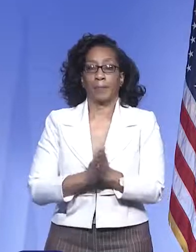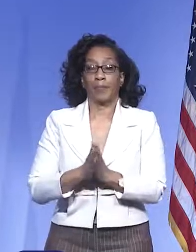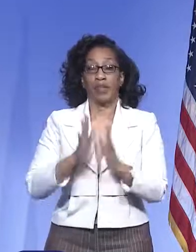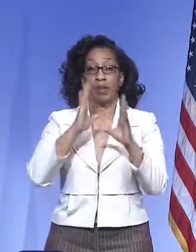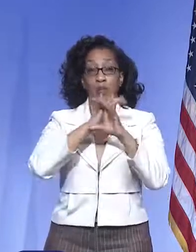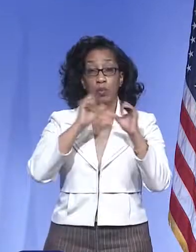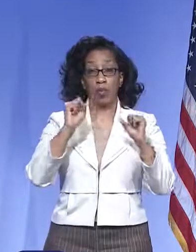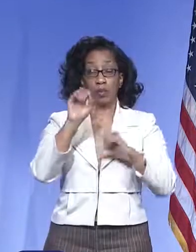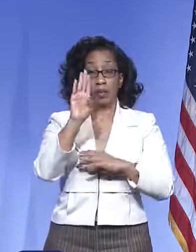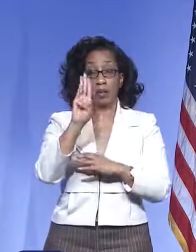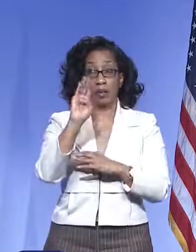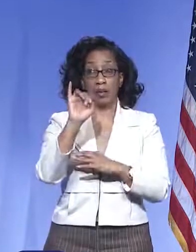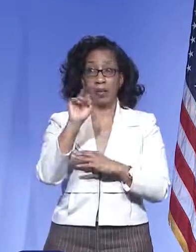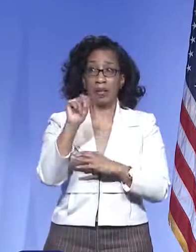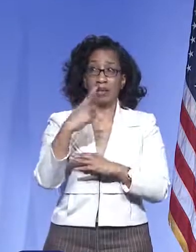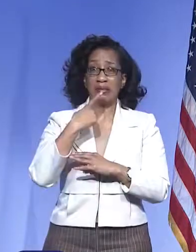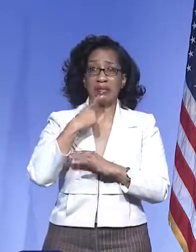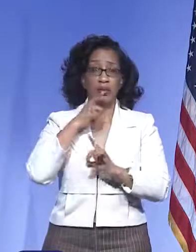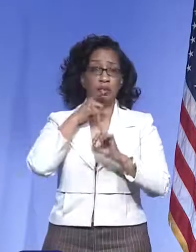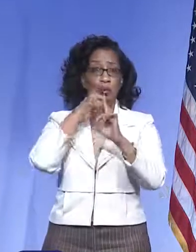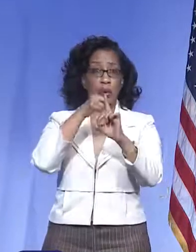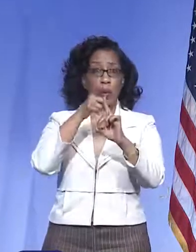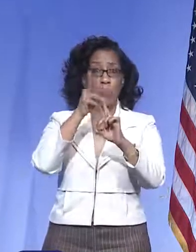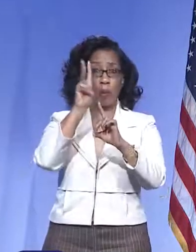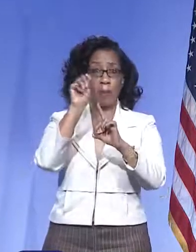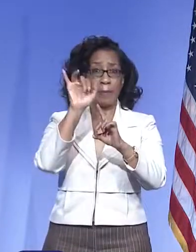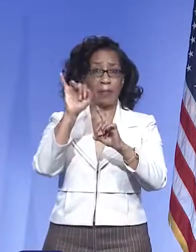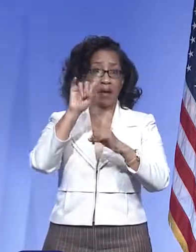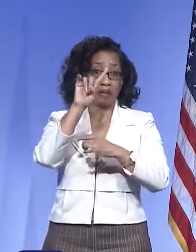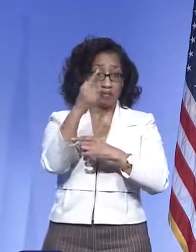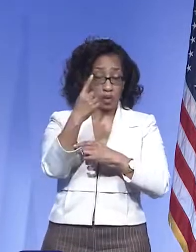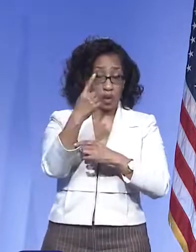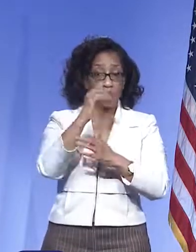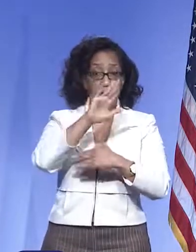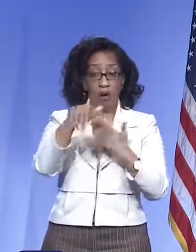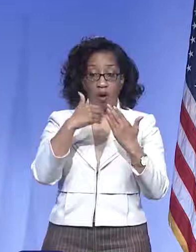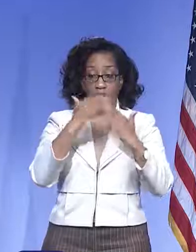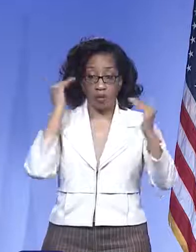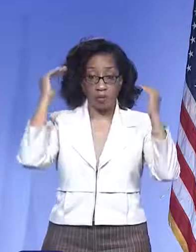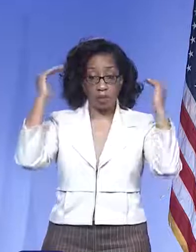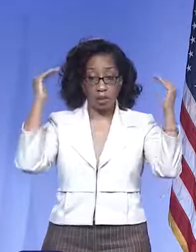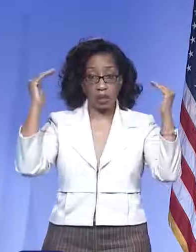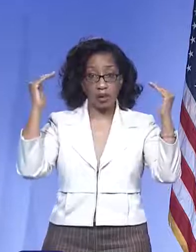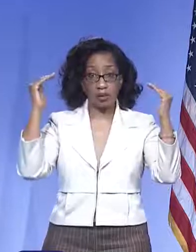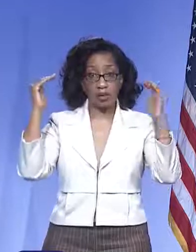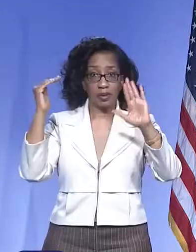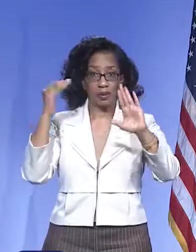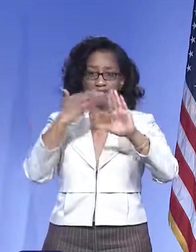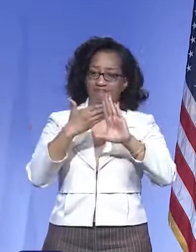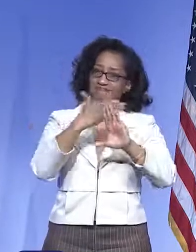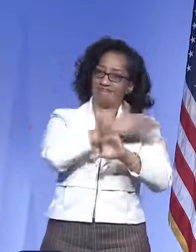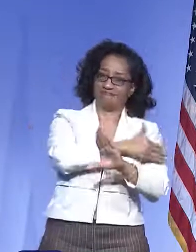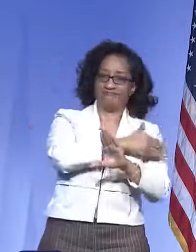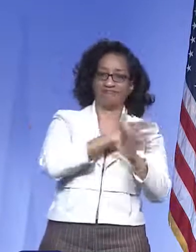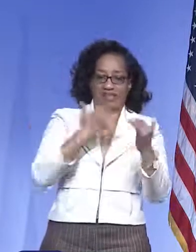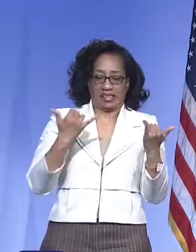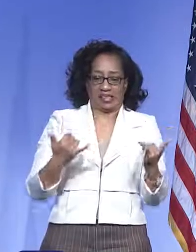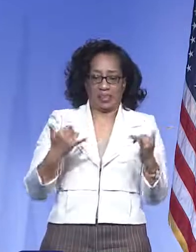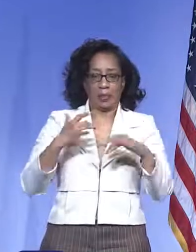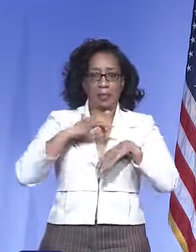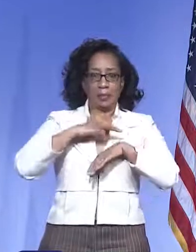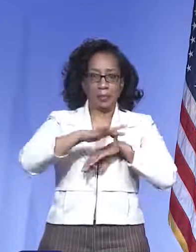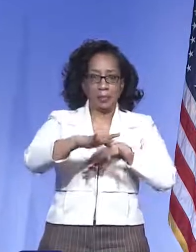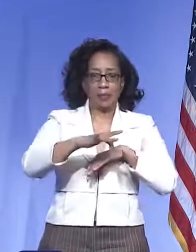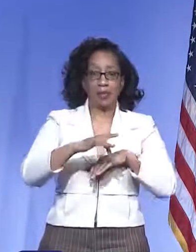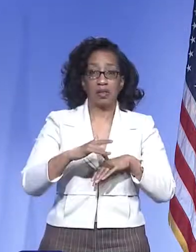that by the 1st of May it would be available to all adults. We are obviously opening it to all adults before then. We believe that